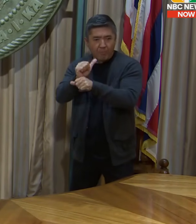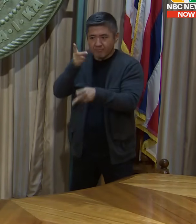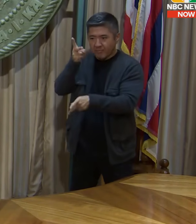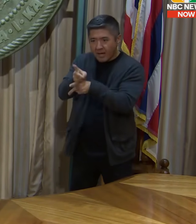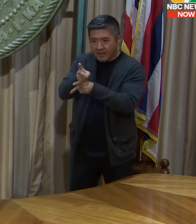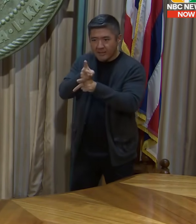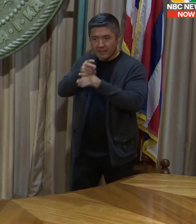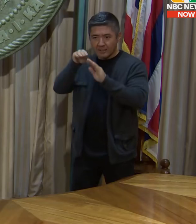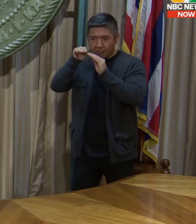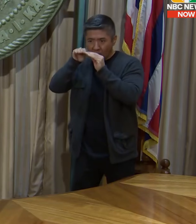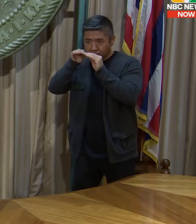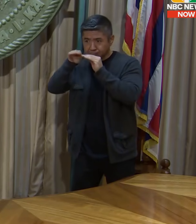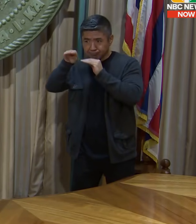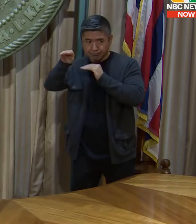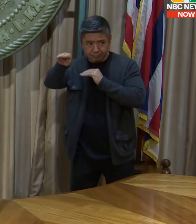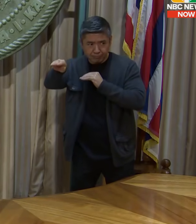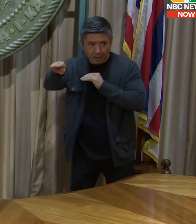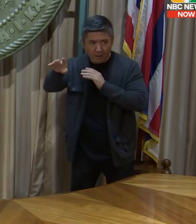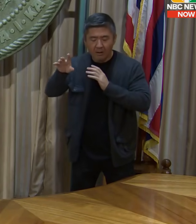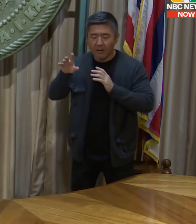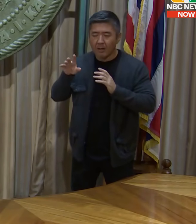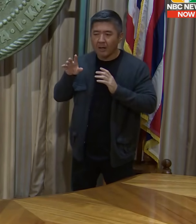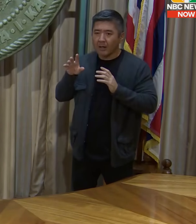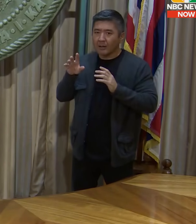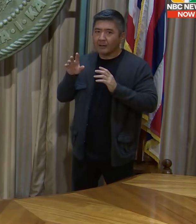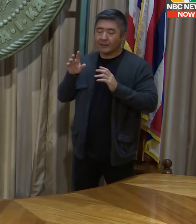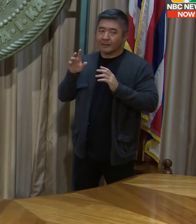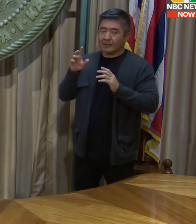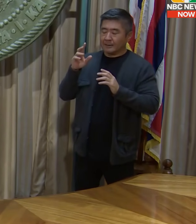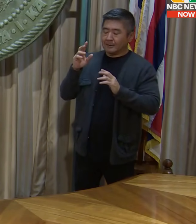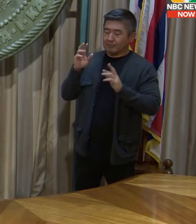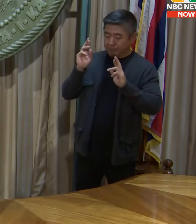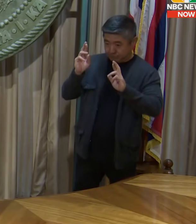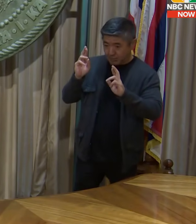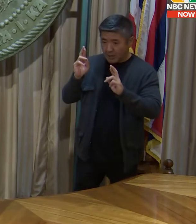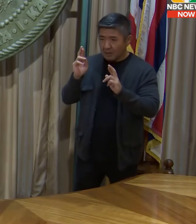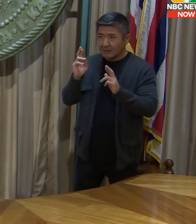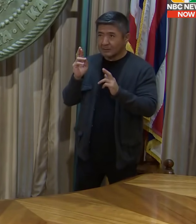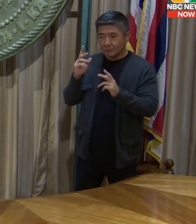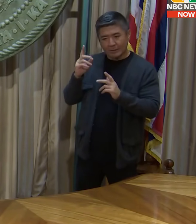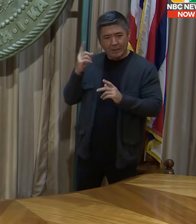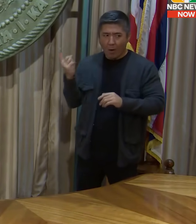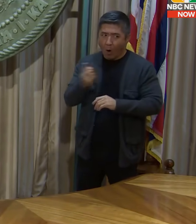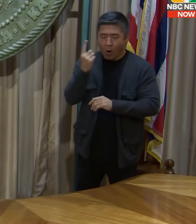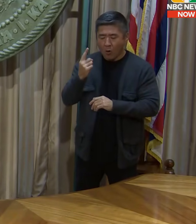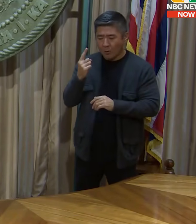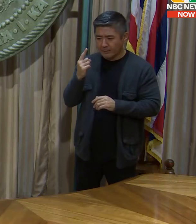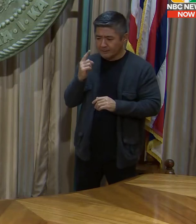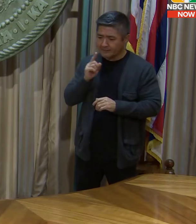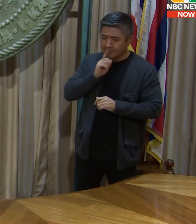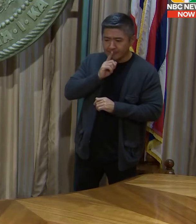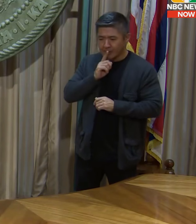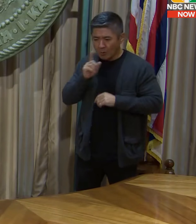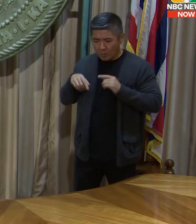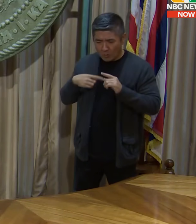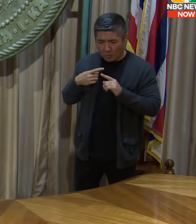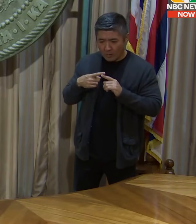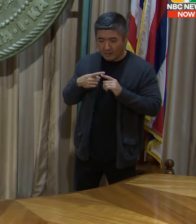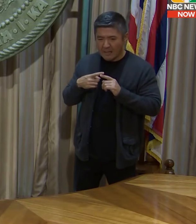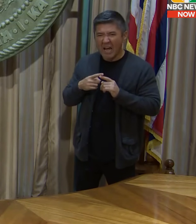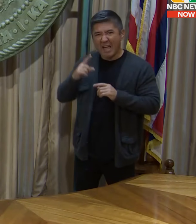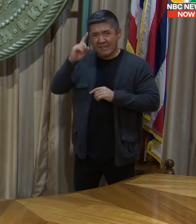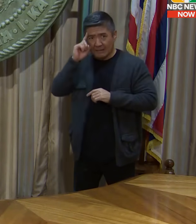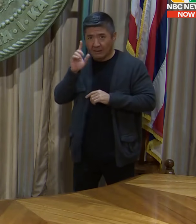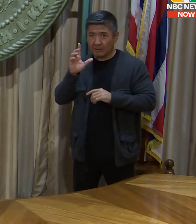thing we can possibly do and hope for. We've asked ourselves many times when we think it will peak. I would say about 3 weeks is a